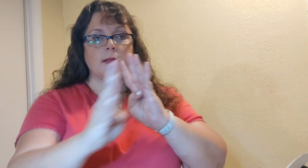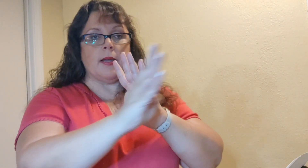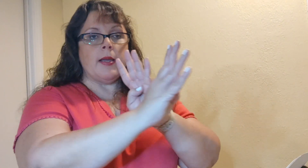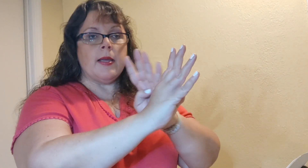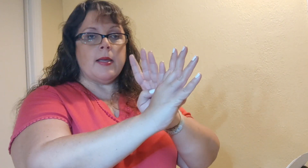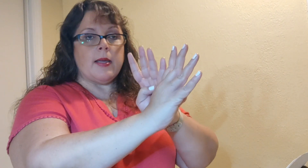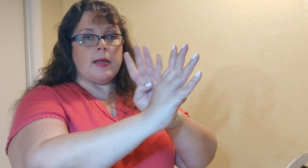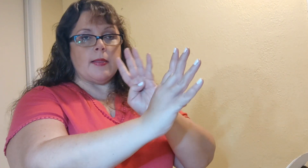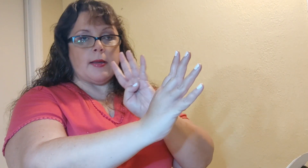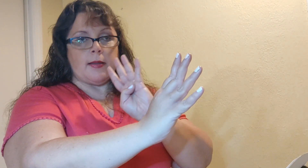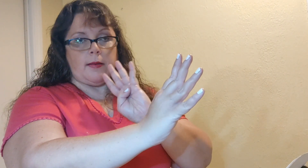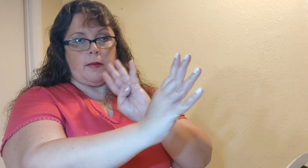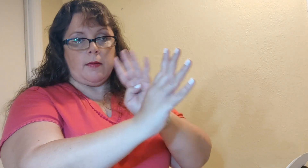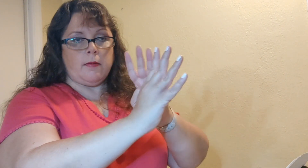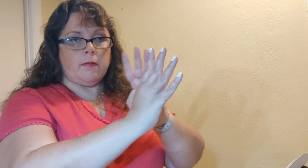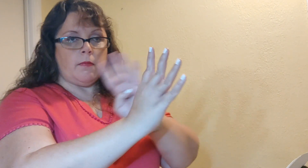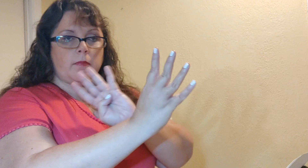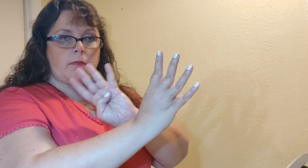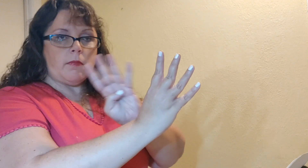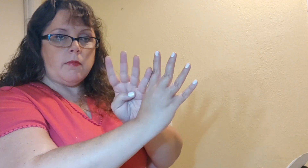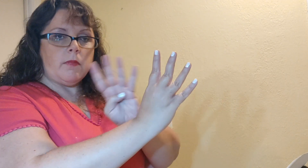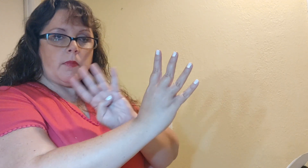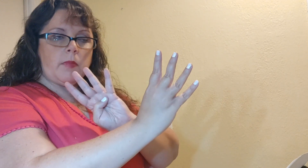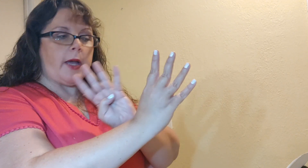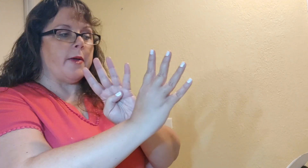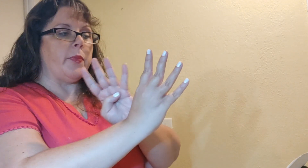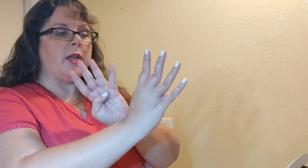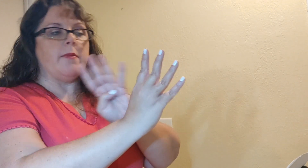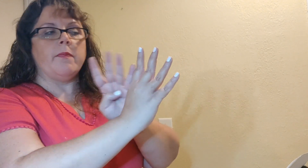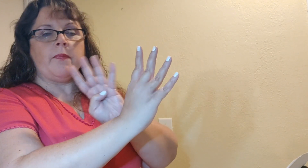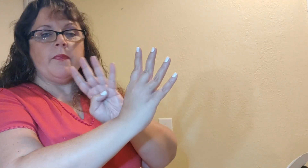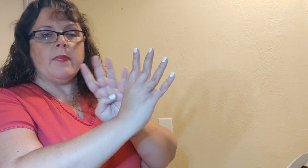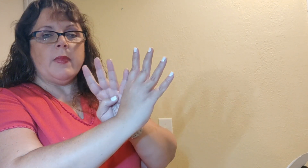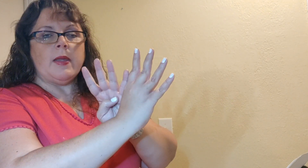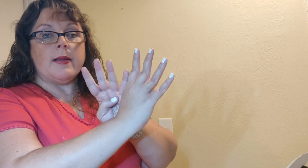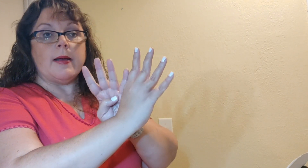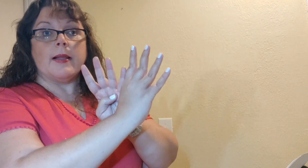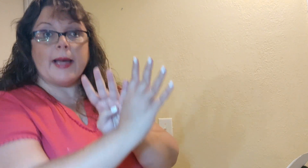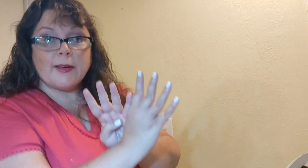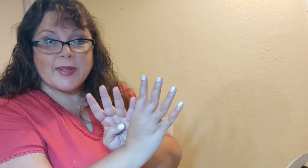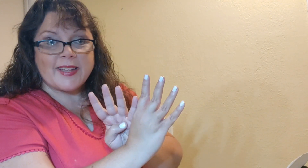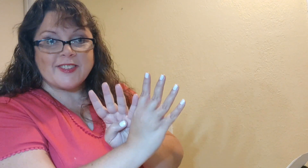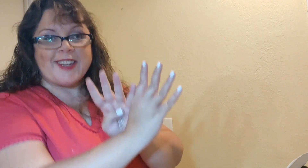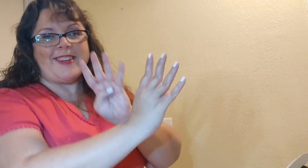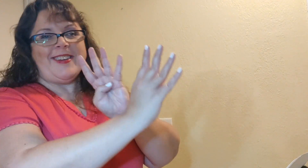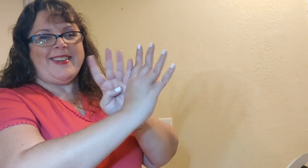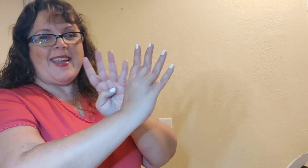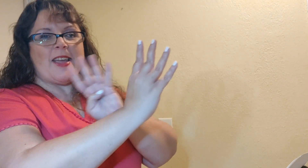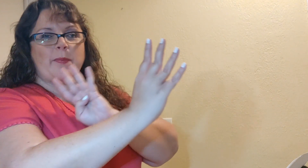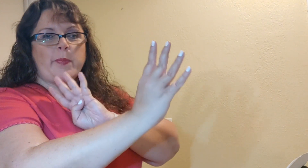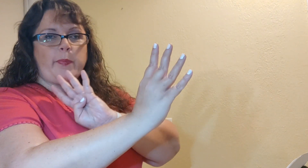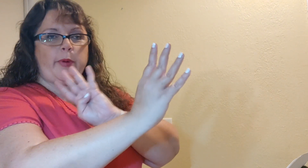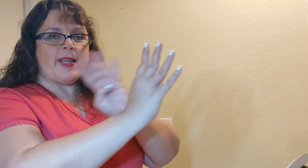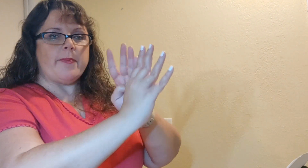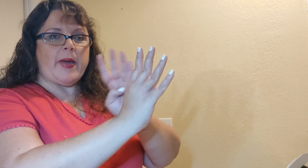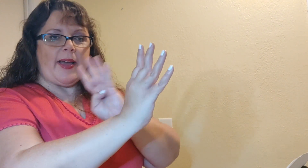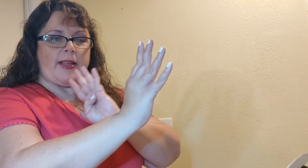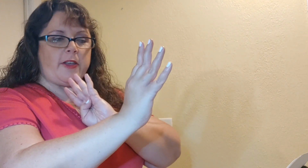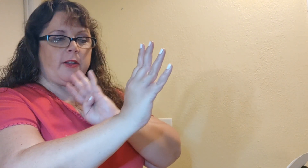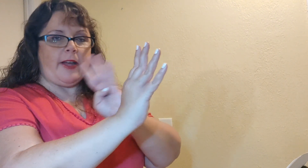hands, and then put them align with each other and bring it back, your